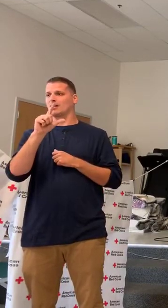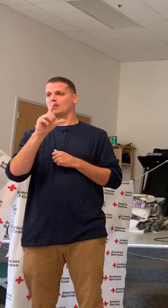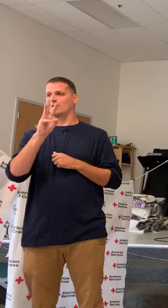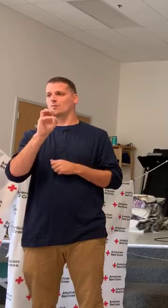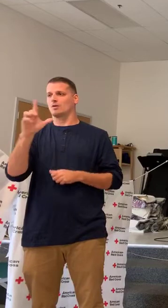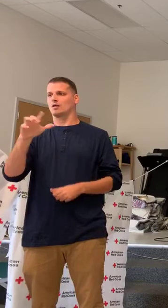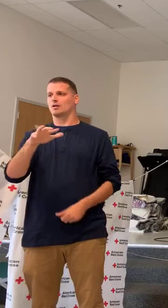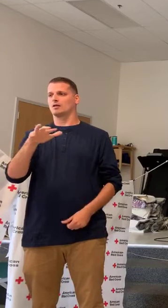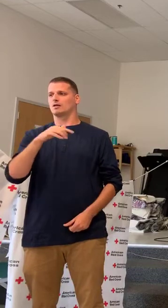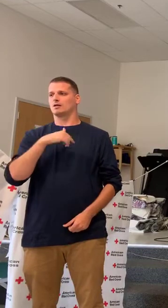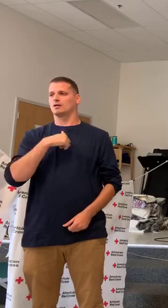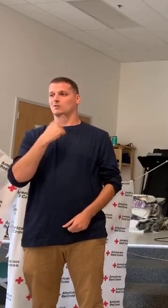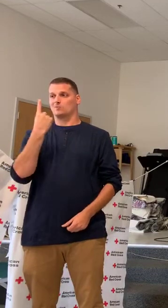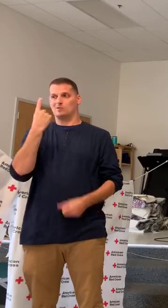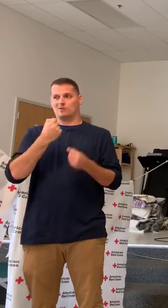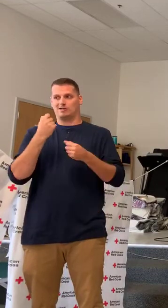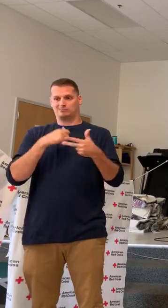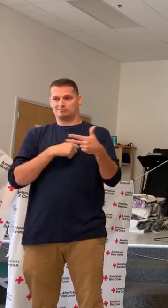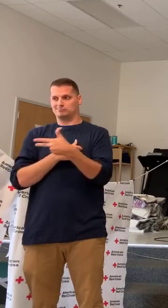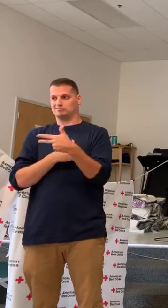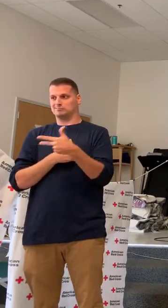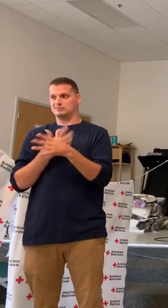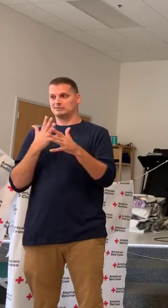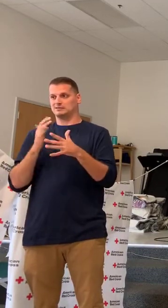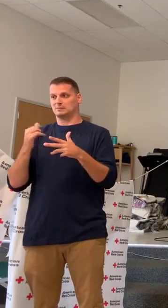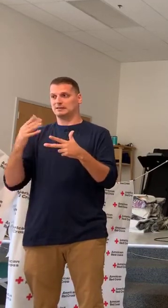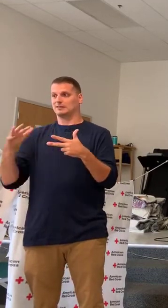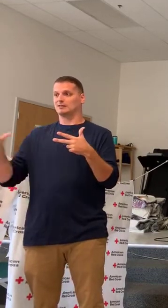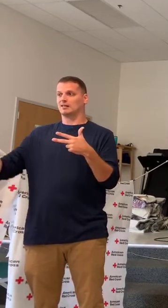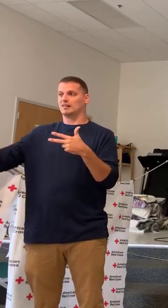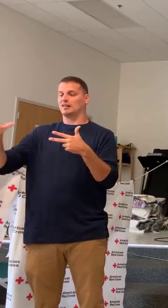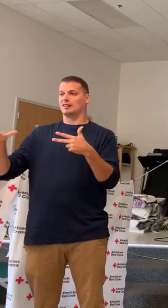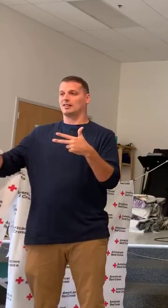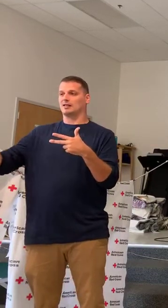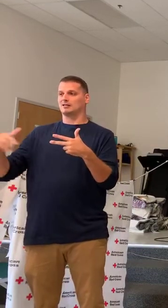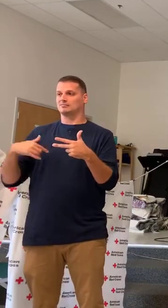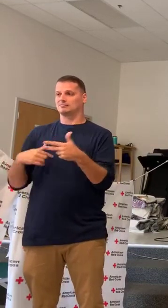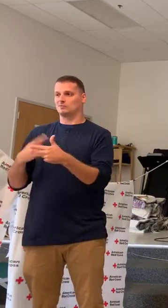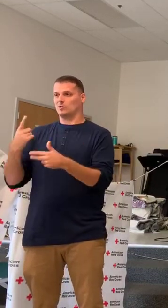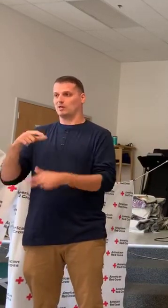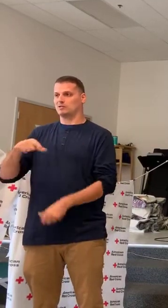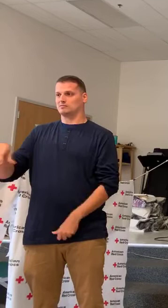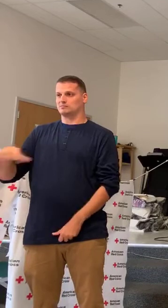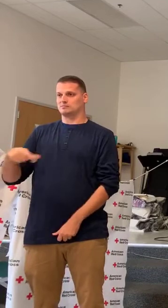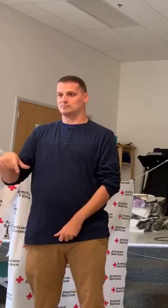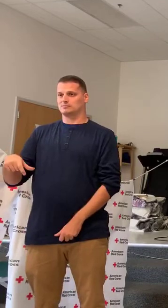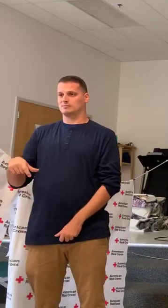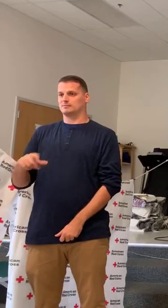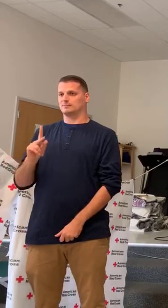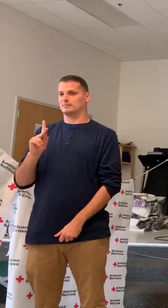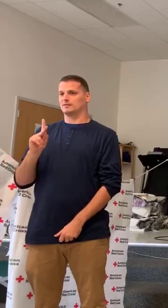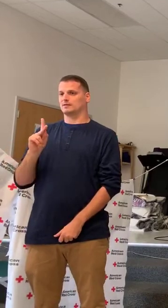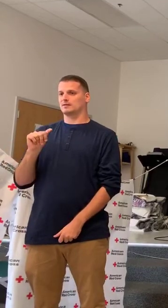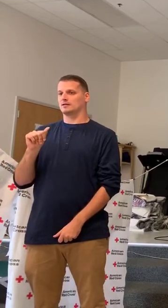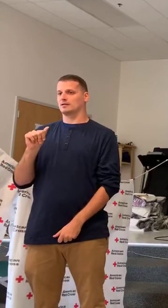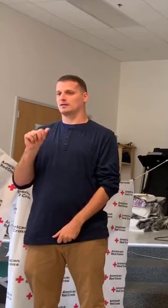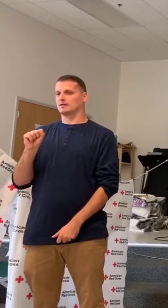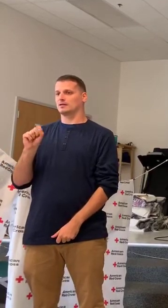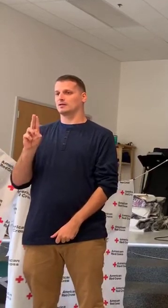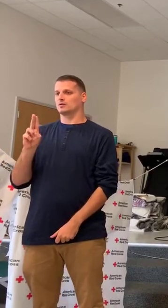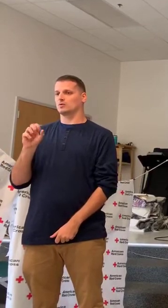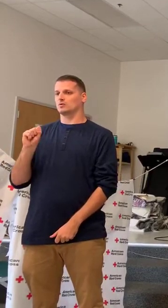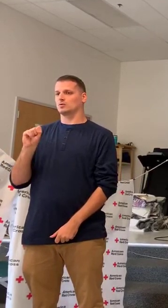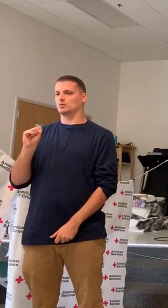and there's a lot of people back there. There's other places, just Susitna, which is a very large community as well. There's so many of these places that are